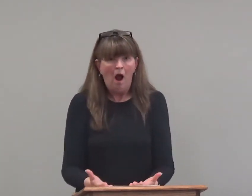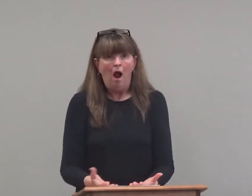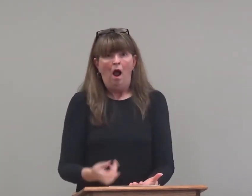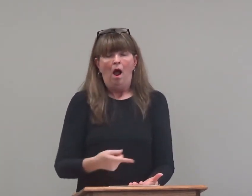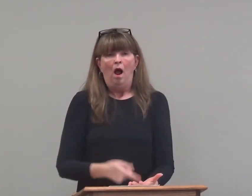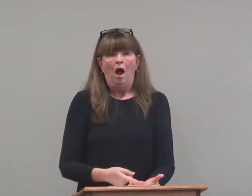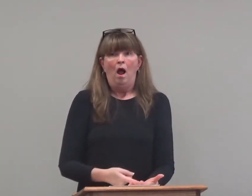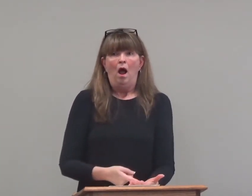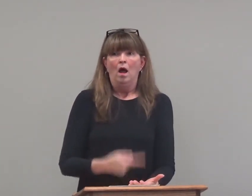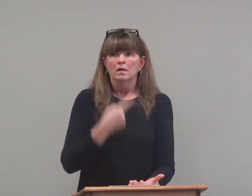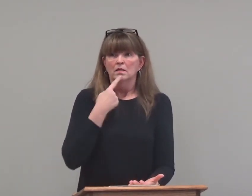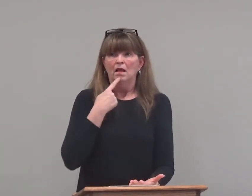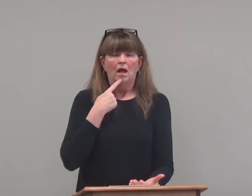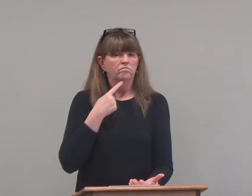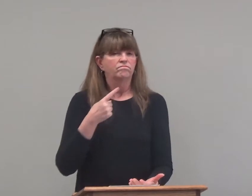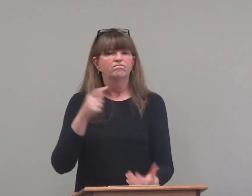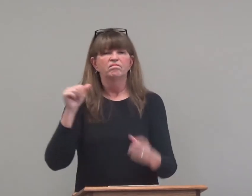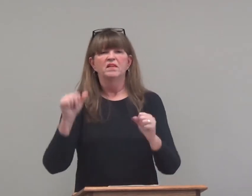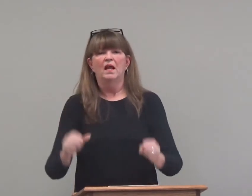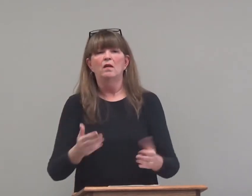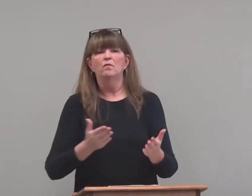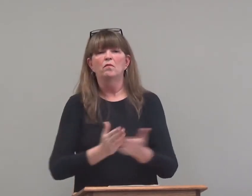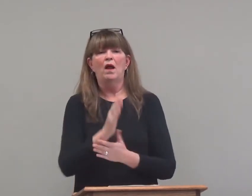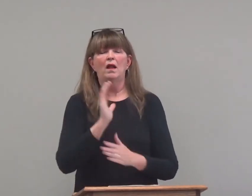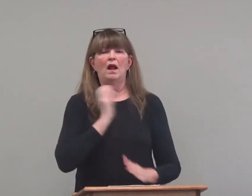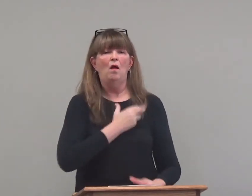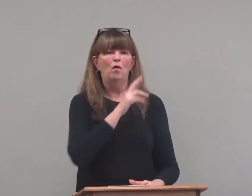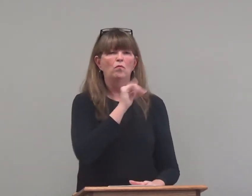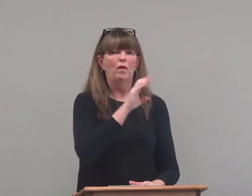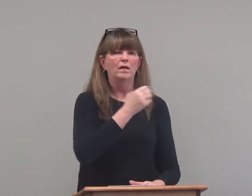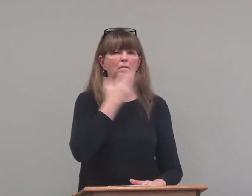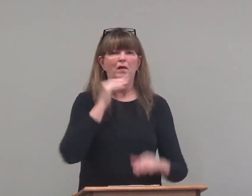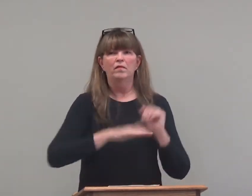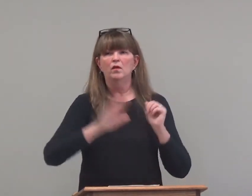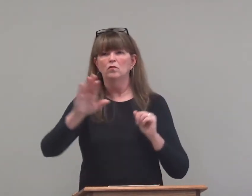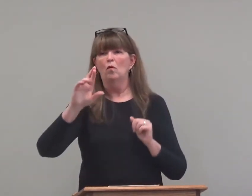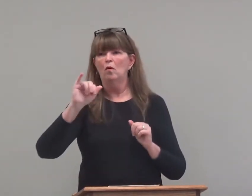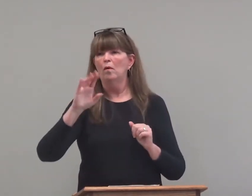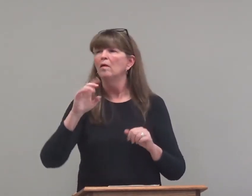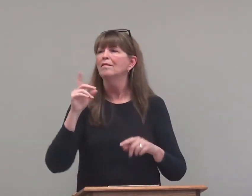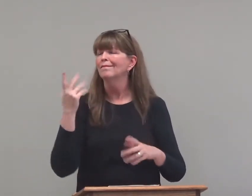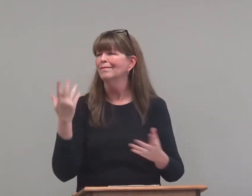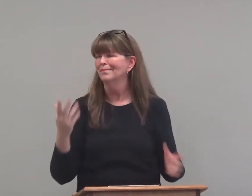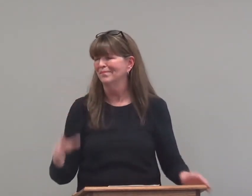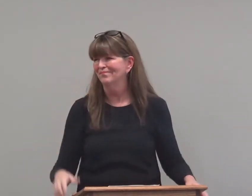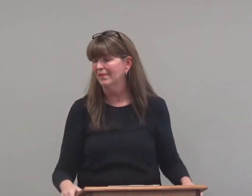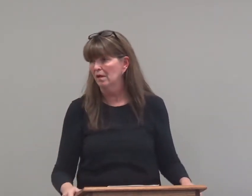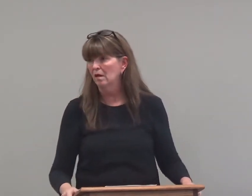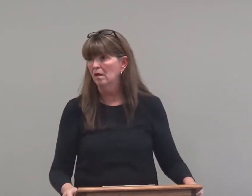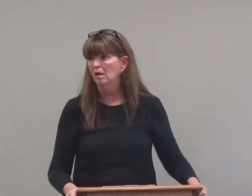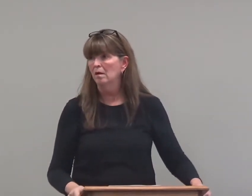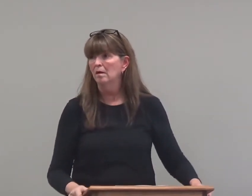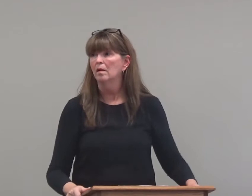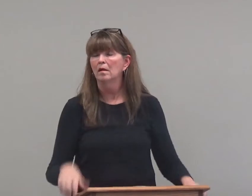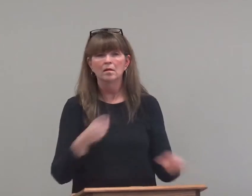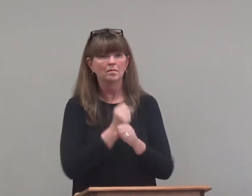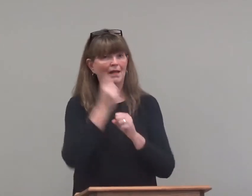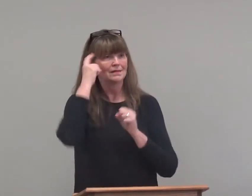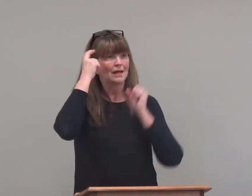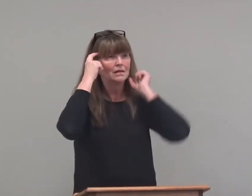we can't take any analgesics. The Bible says shows right here that my race is better than